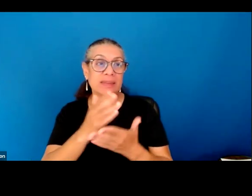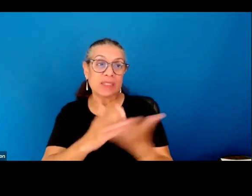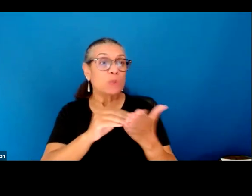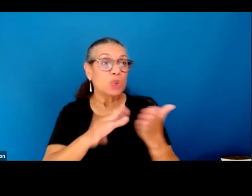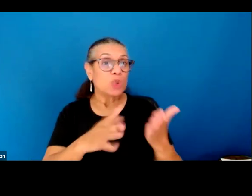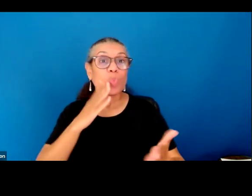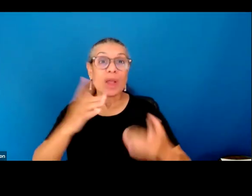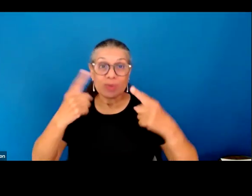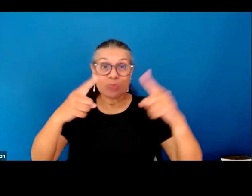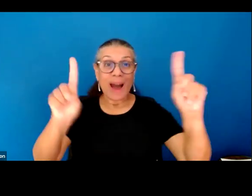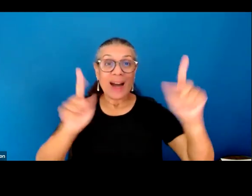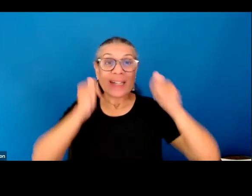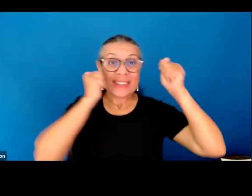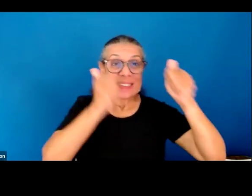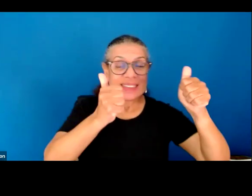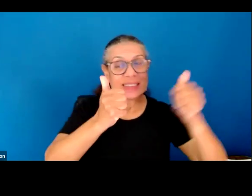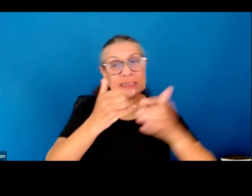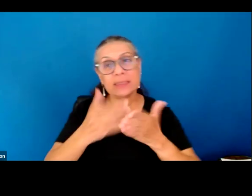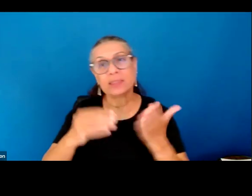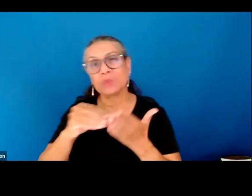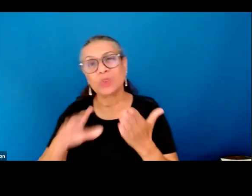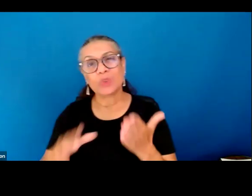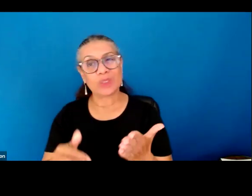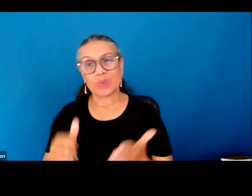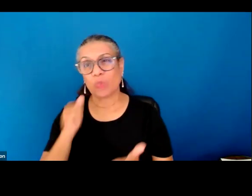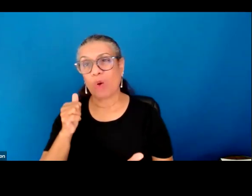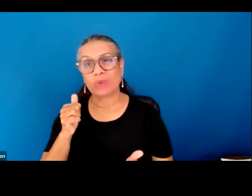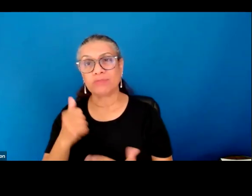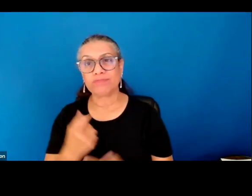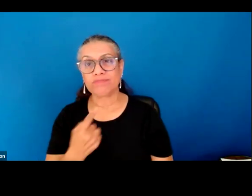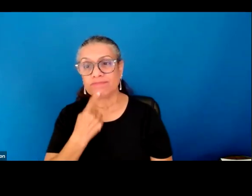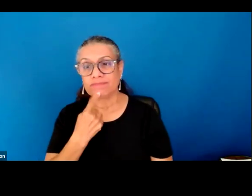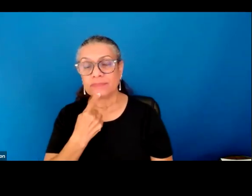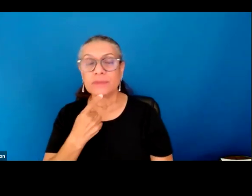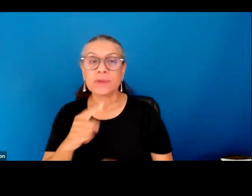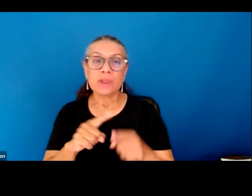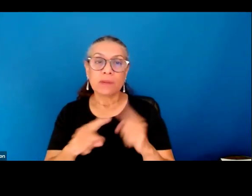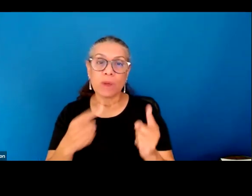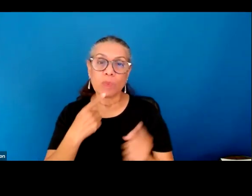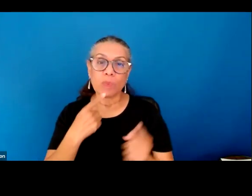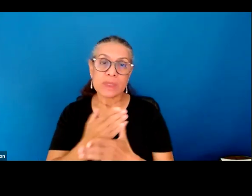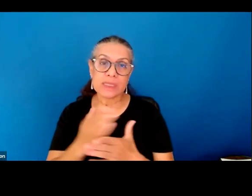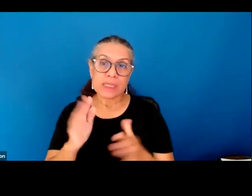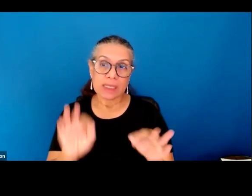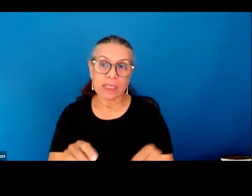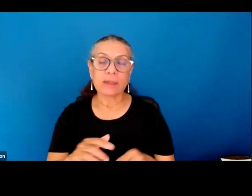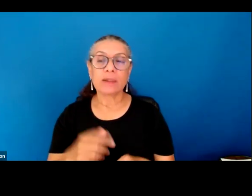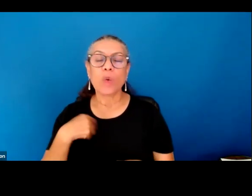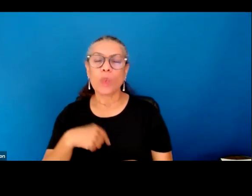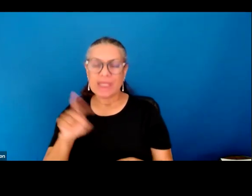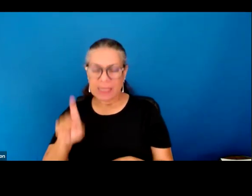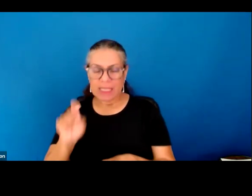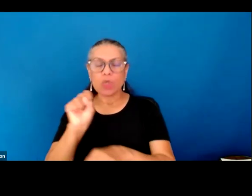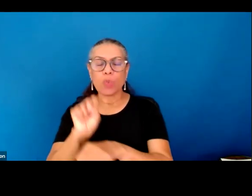don't. And that's part of the reality. But as we've said many times here, the issue is that we've got to work